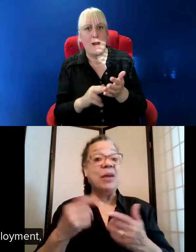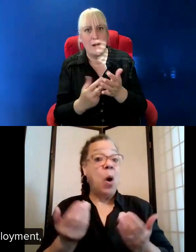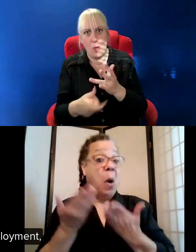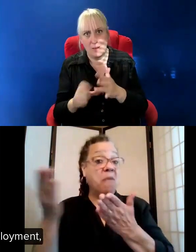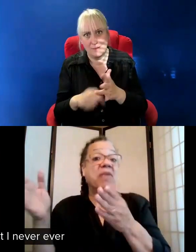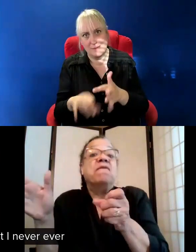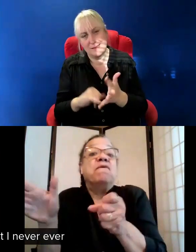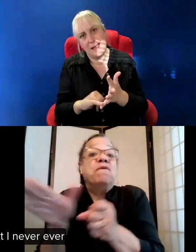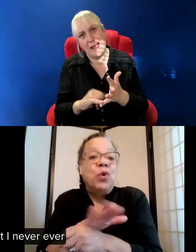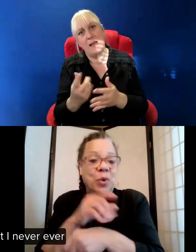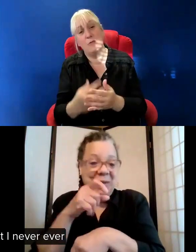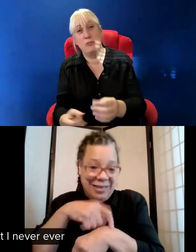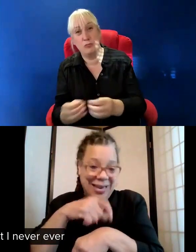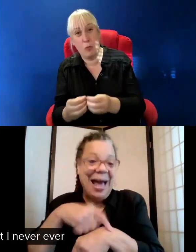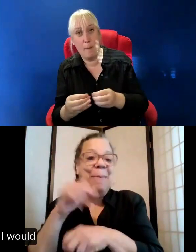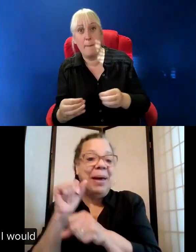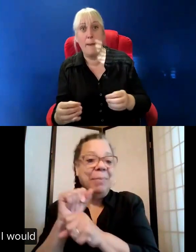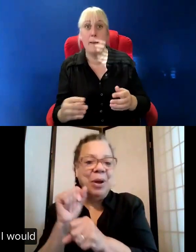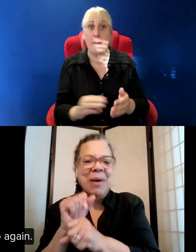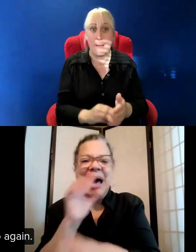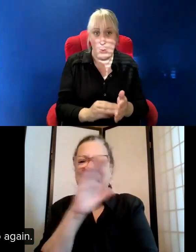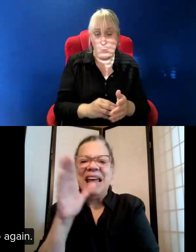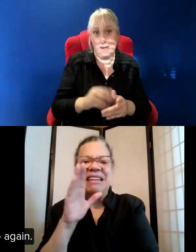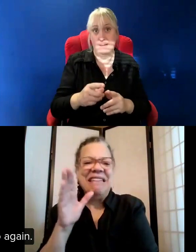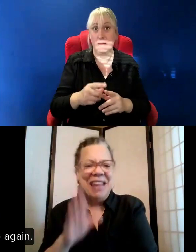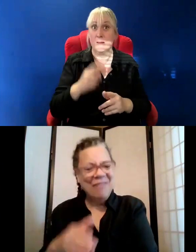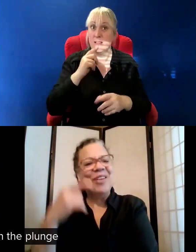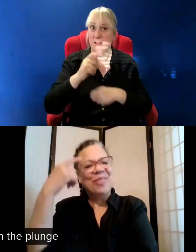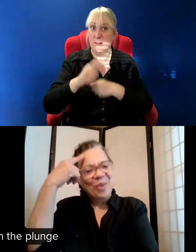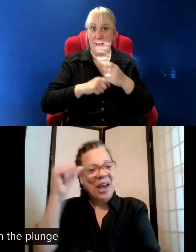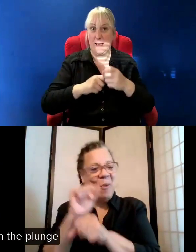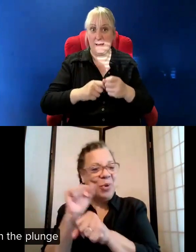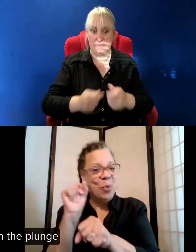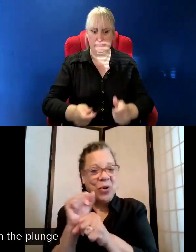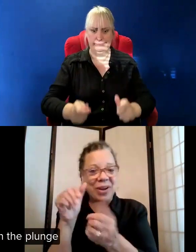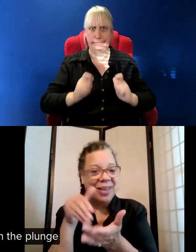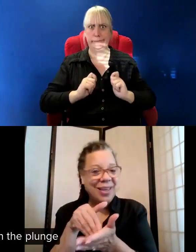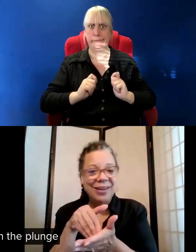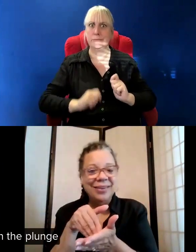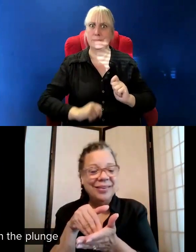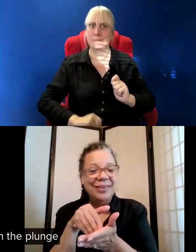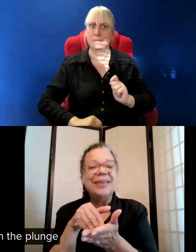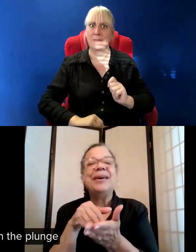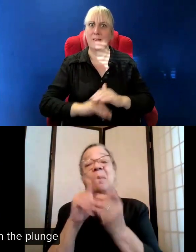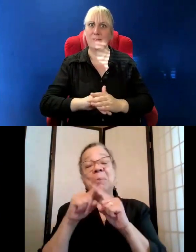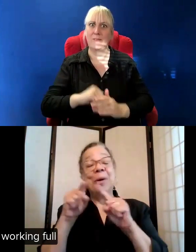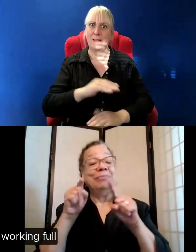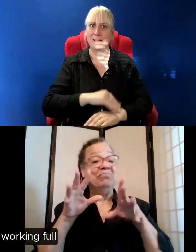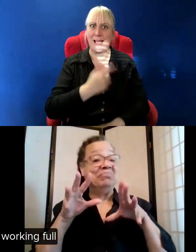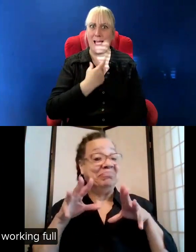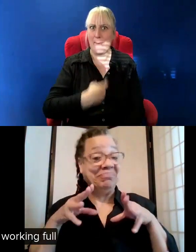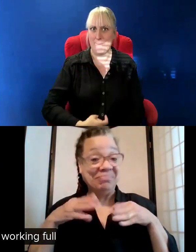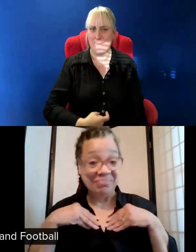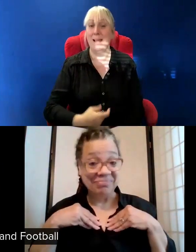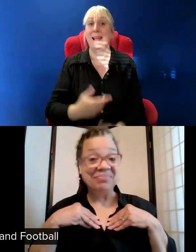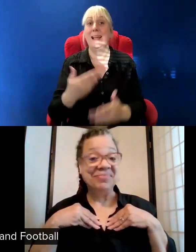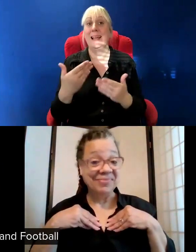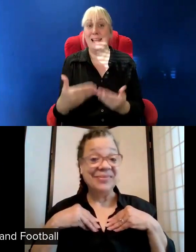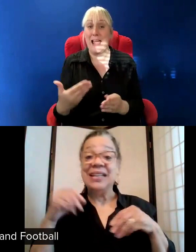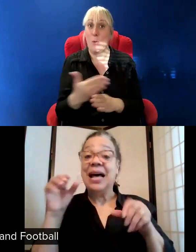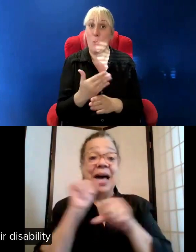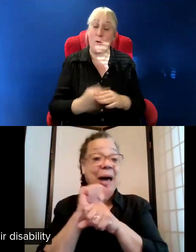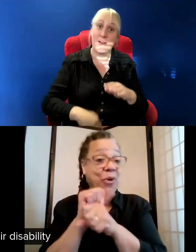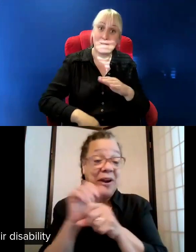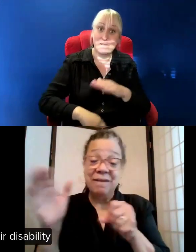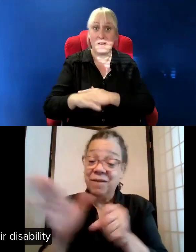full-time employment, something that I never, ever thought I would ever do again. But I've taken the plunge, and I'm now working full-time for